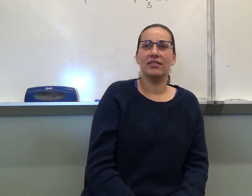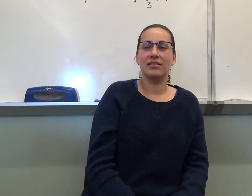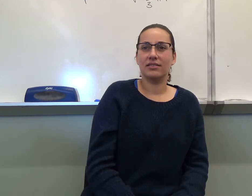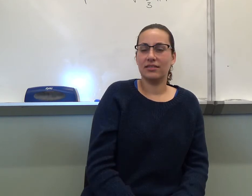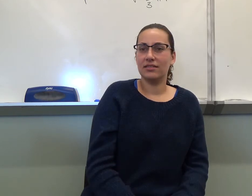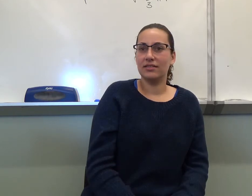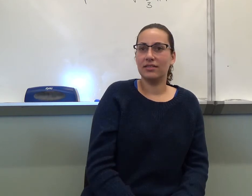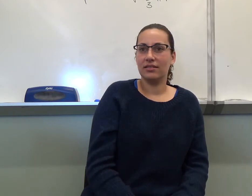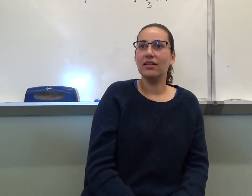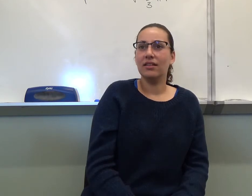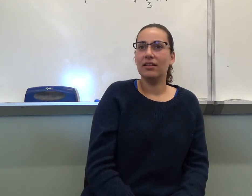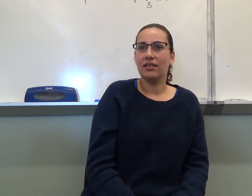pictograph.